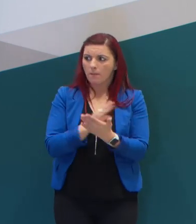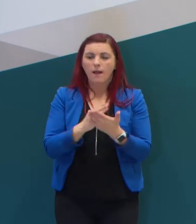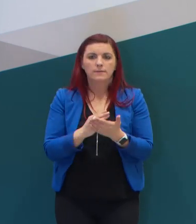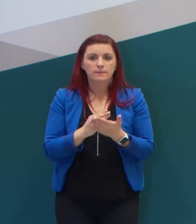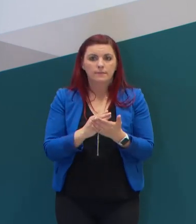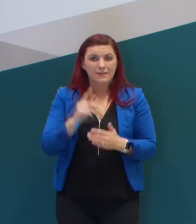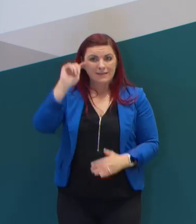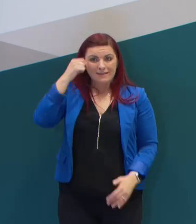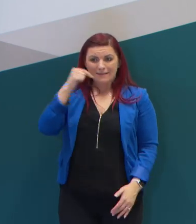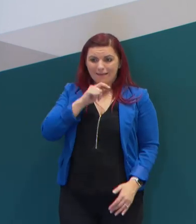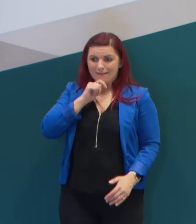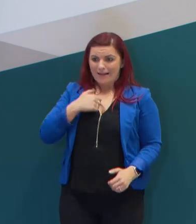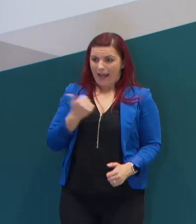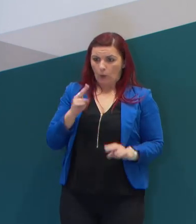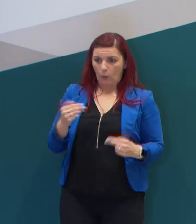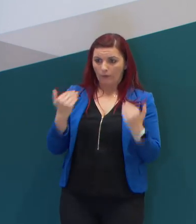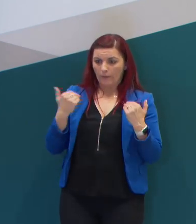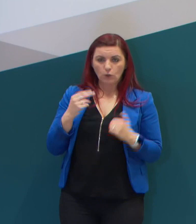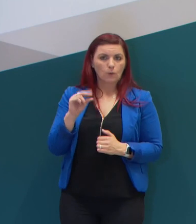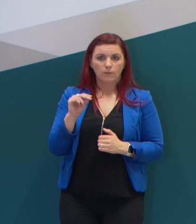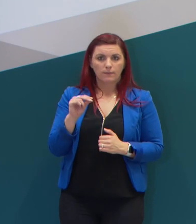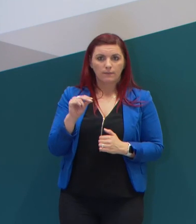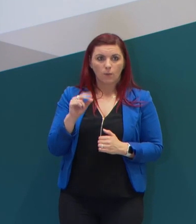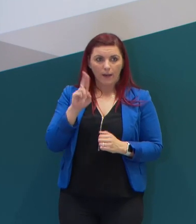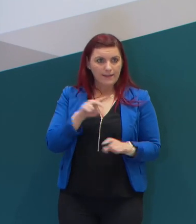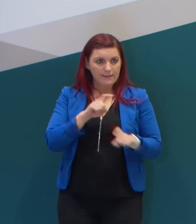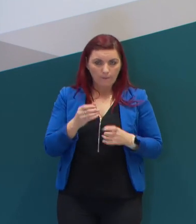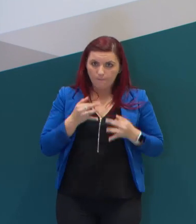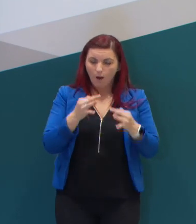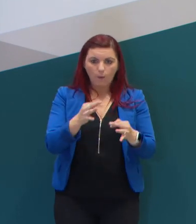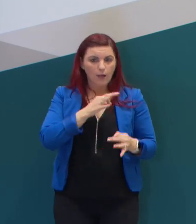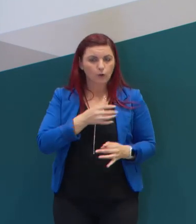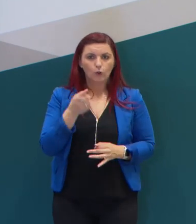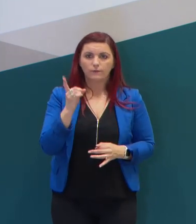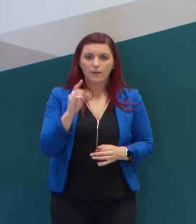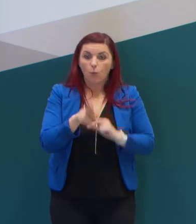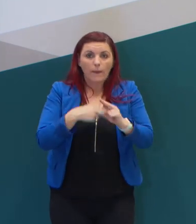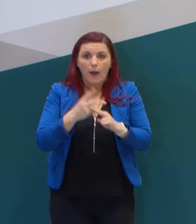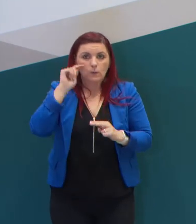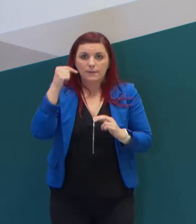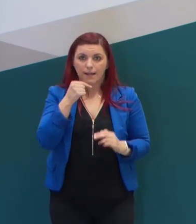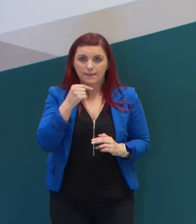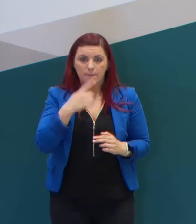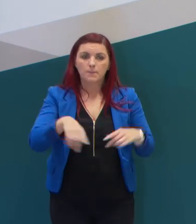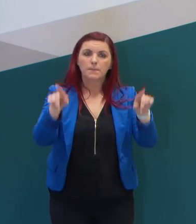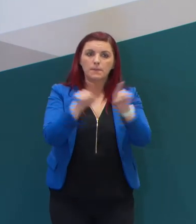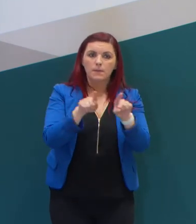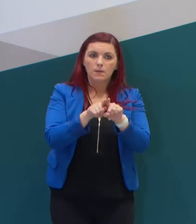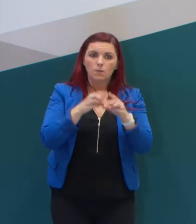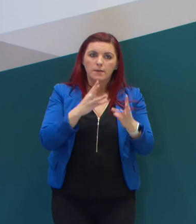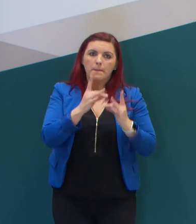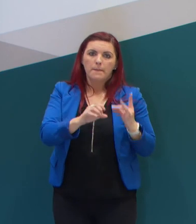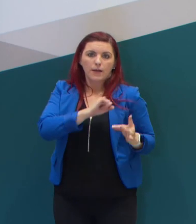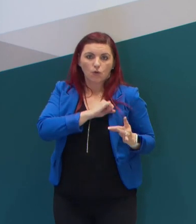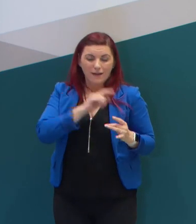doesn't tell us anything further to give us good advice to those individuals. What we then want to do is to ensure that the testing is focused